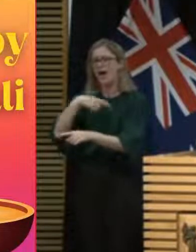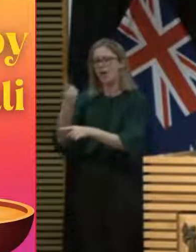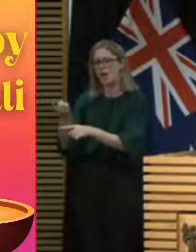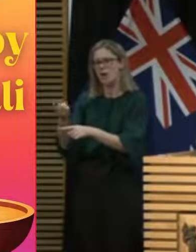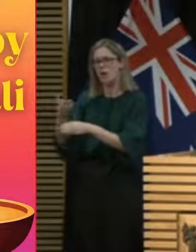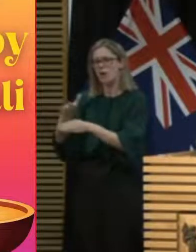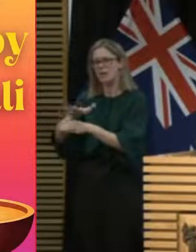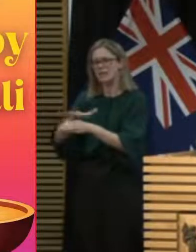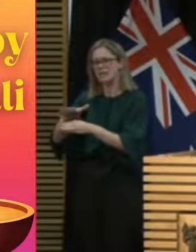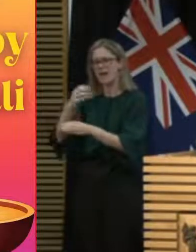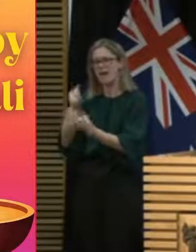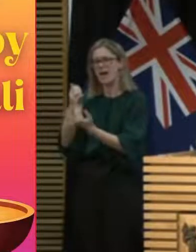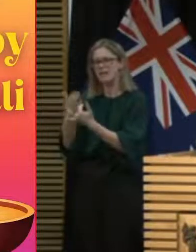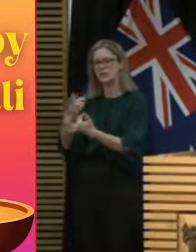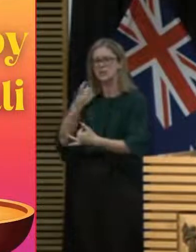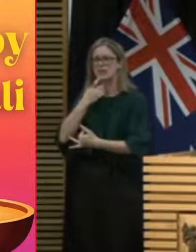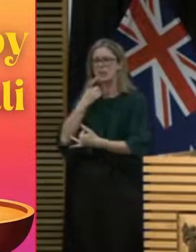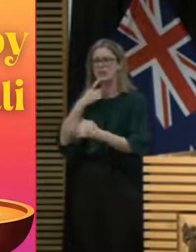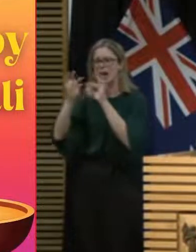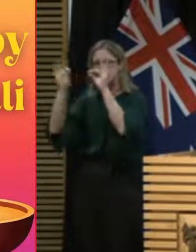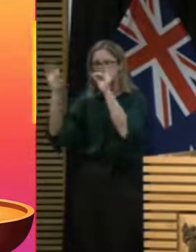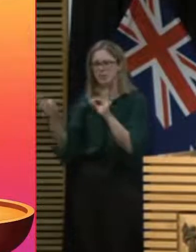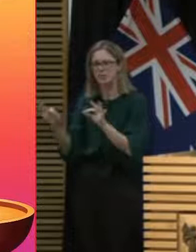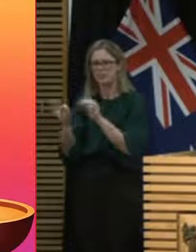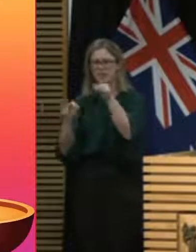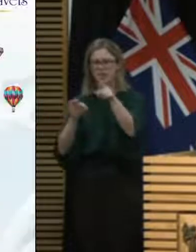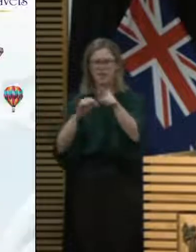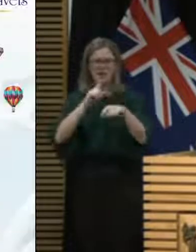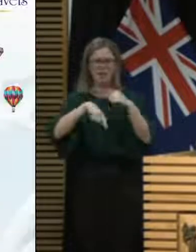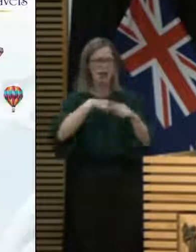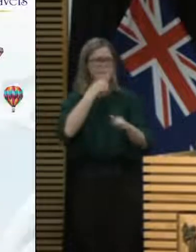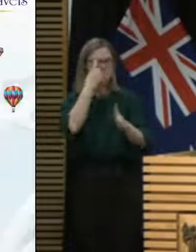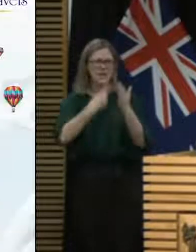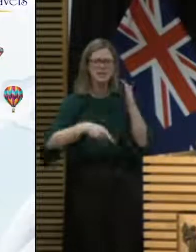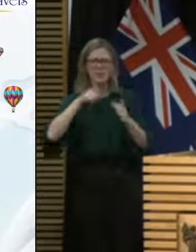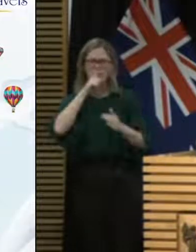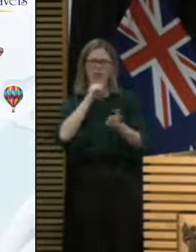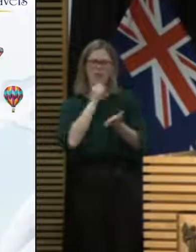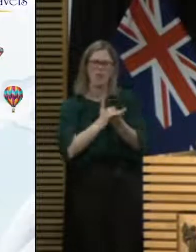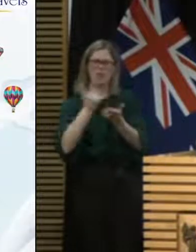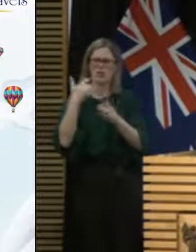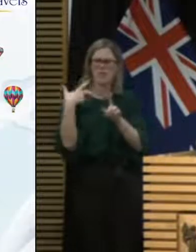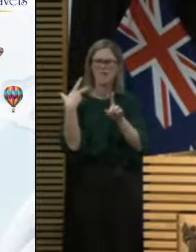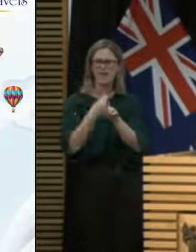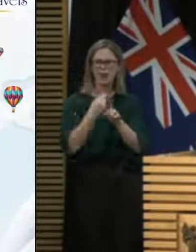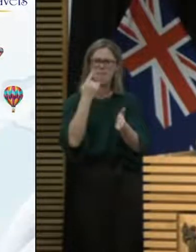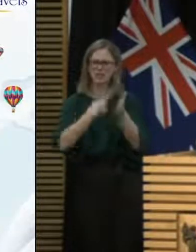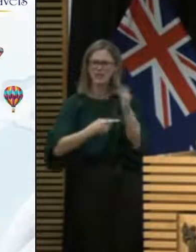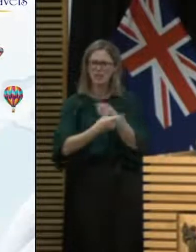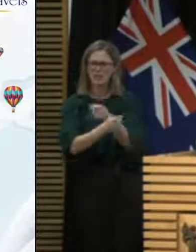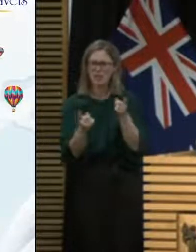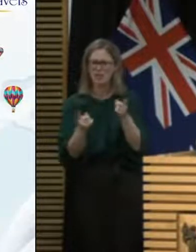providing. Yeah. Is this about punishing the people who are refusing to be vaccinated, and does it further create a two-tiered